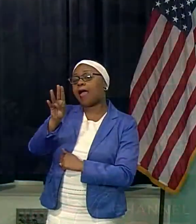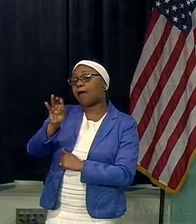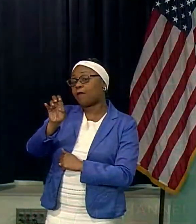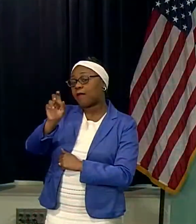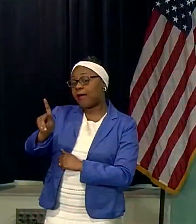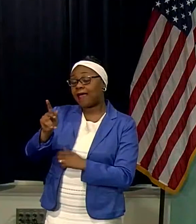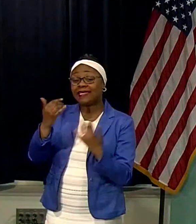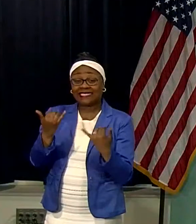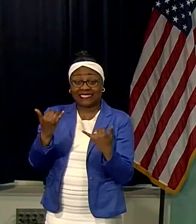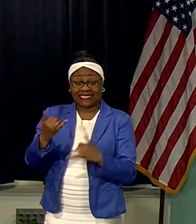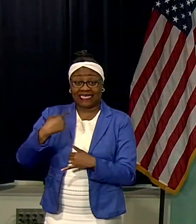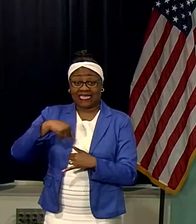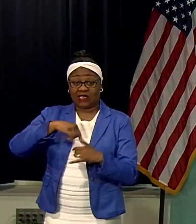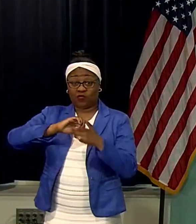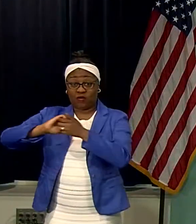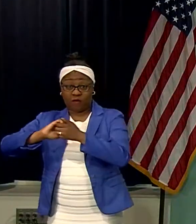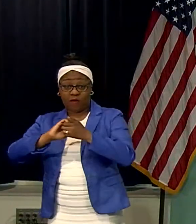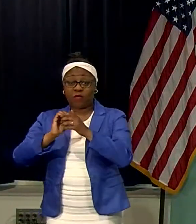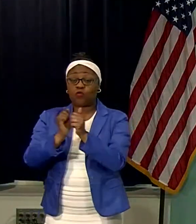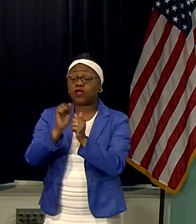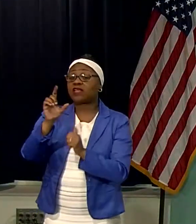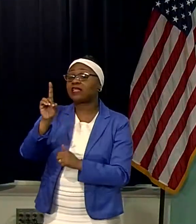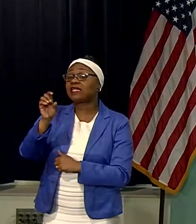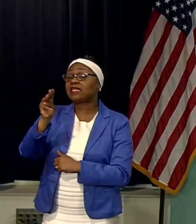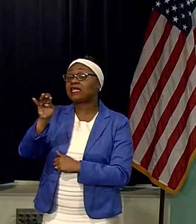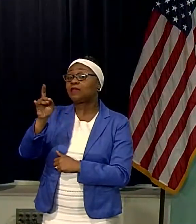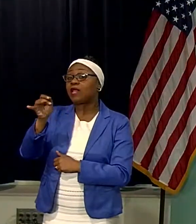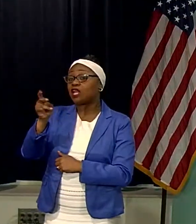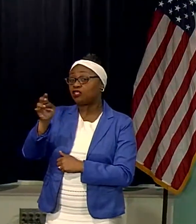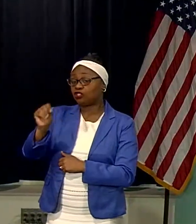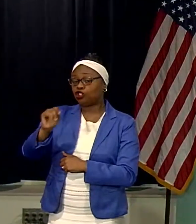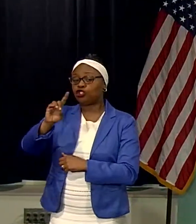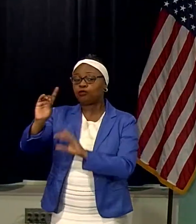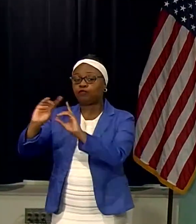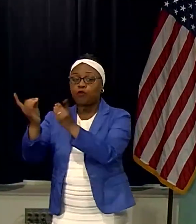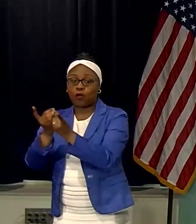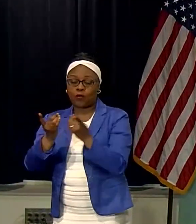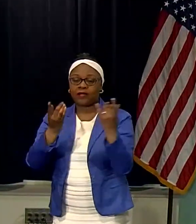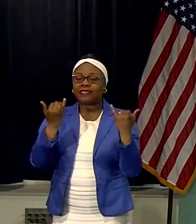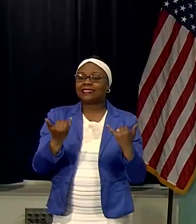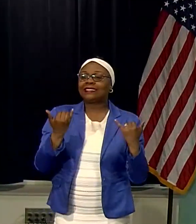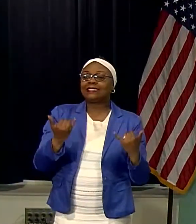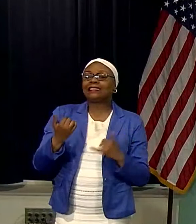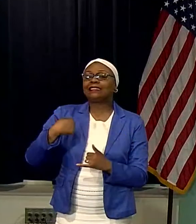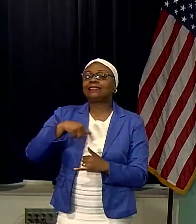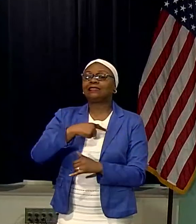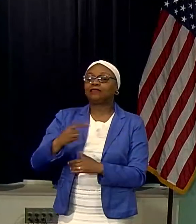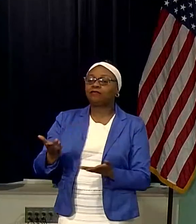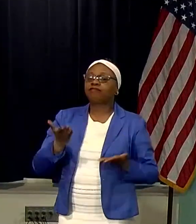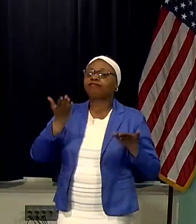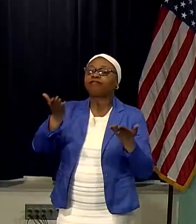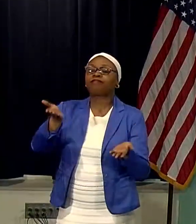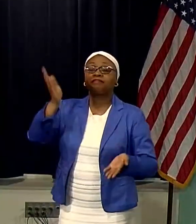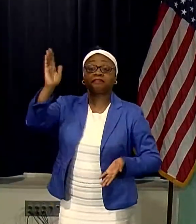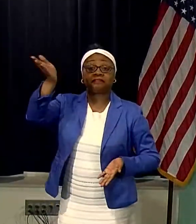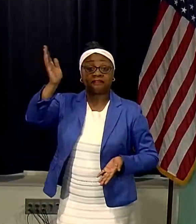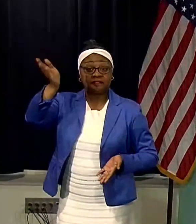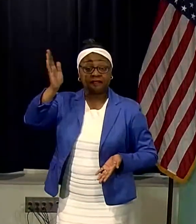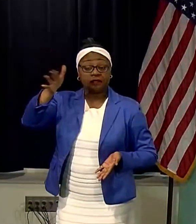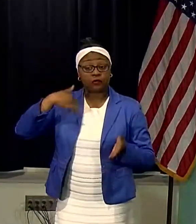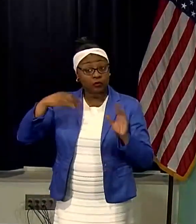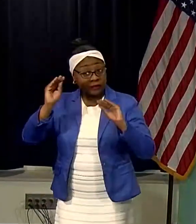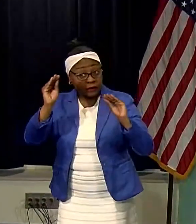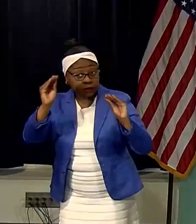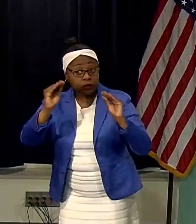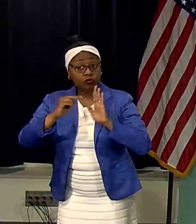with the Demolition Department of the City of Detroit, and we're going to bring to you today a presentation that enlightens you on how to